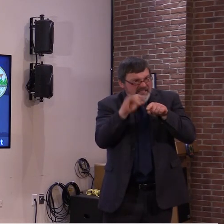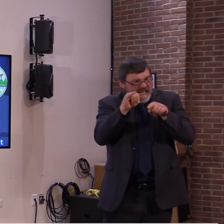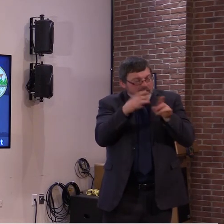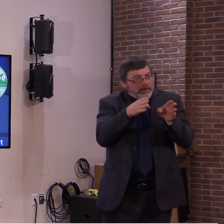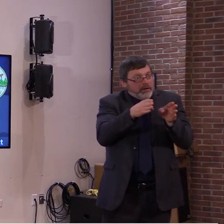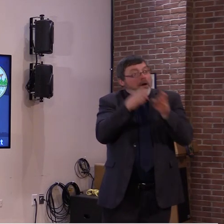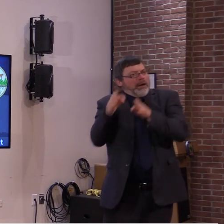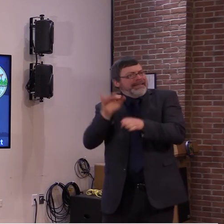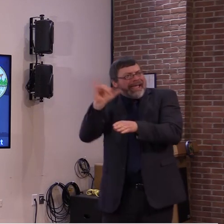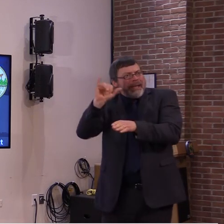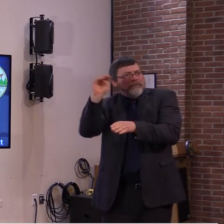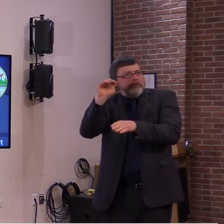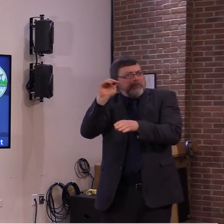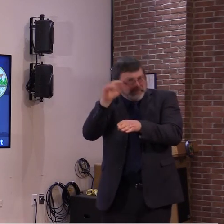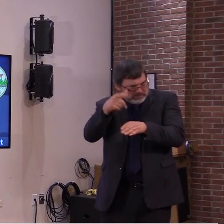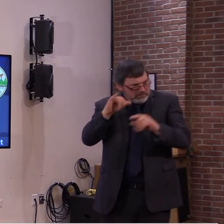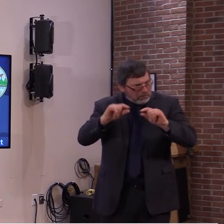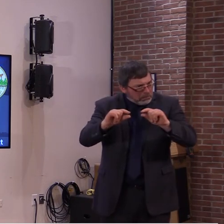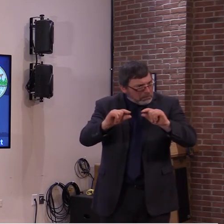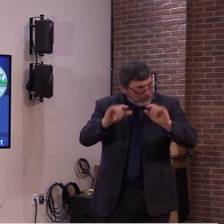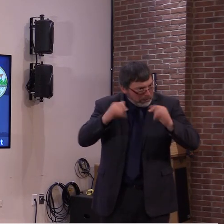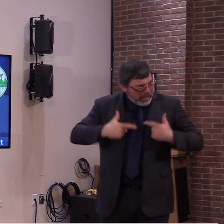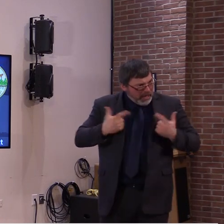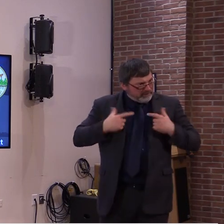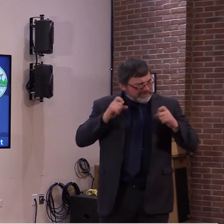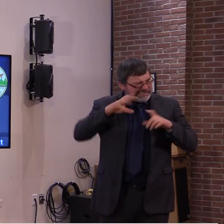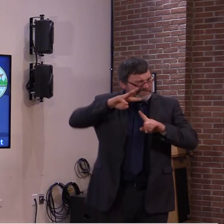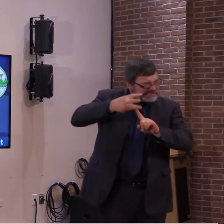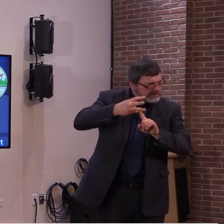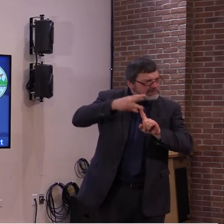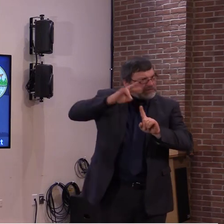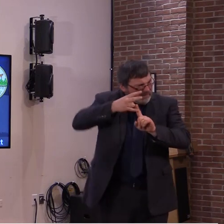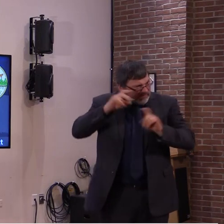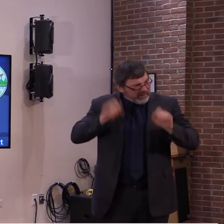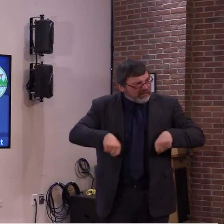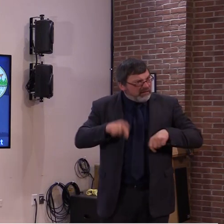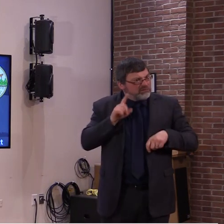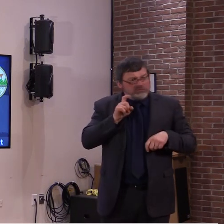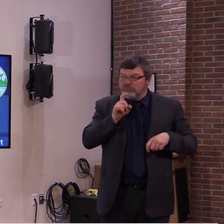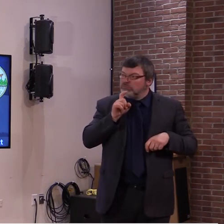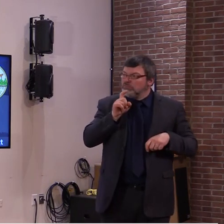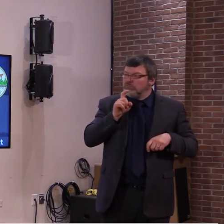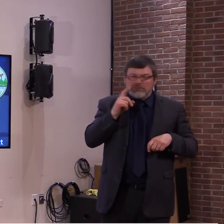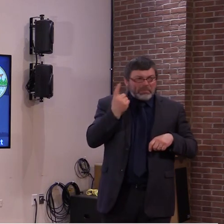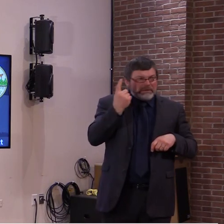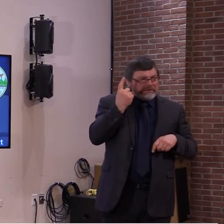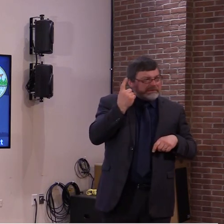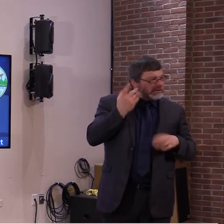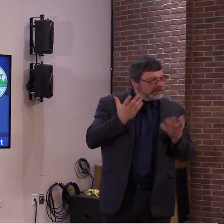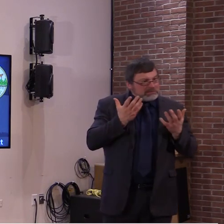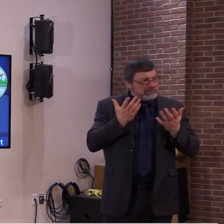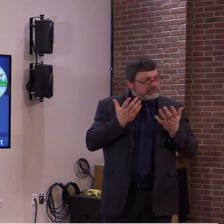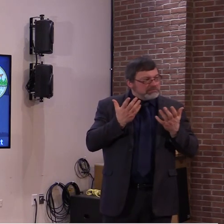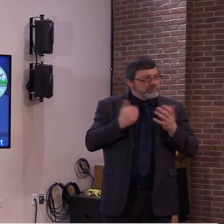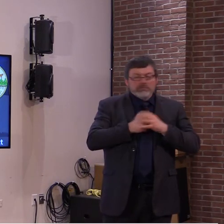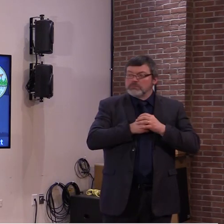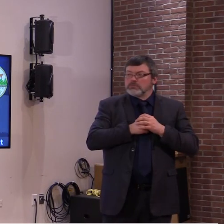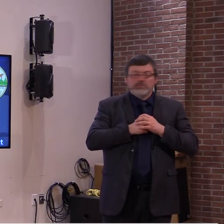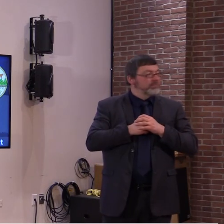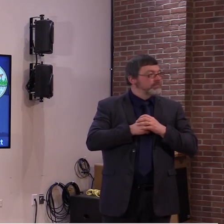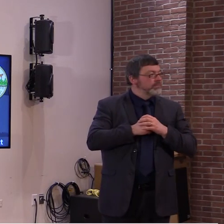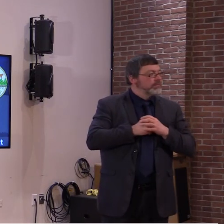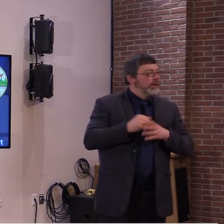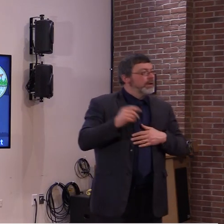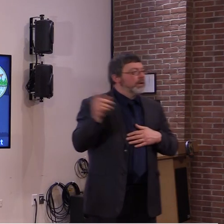I'll leave that to Dr. Levine in terms of what we're finding. We are finding in the Pfizer there are some